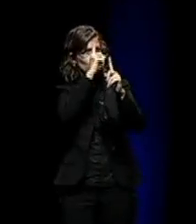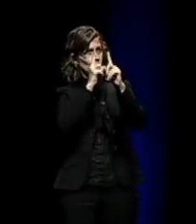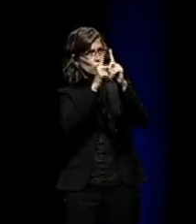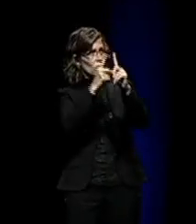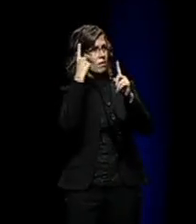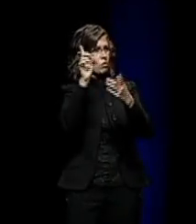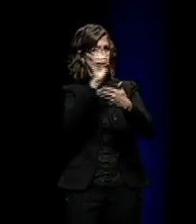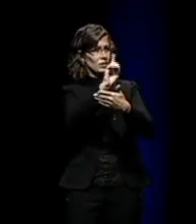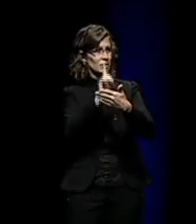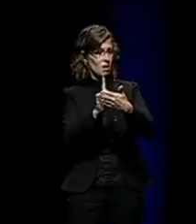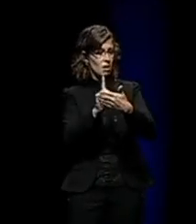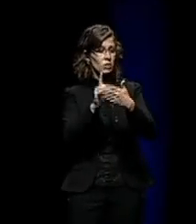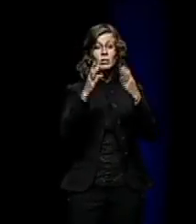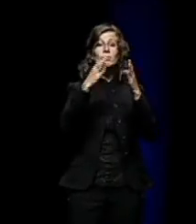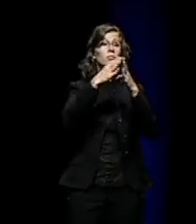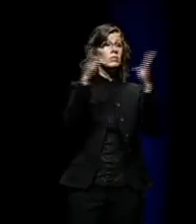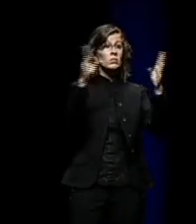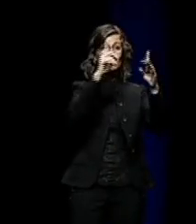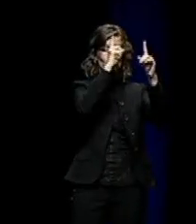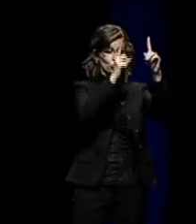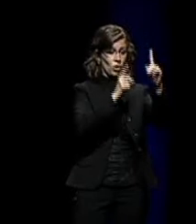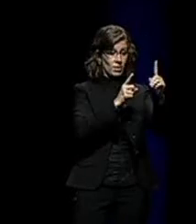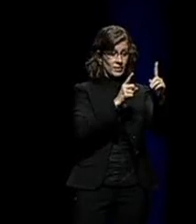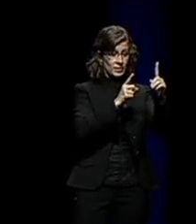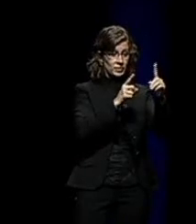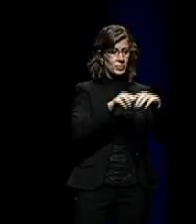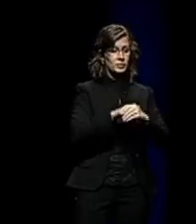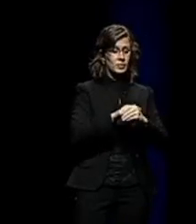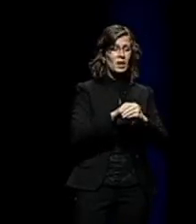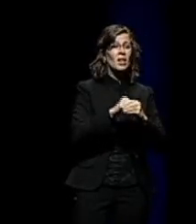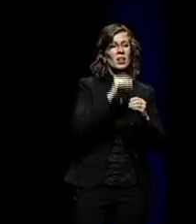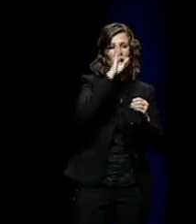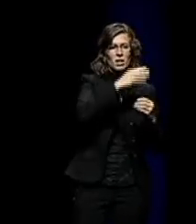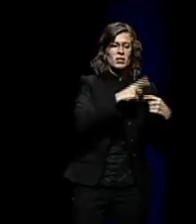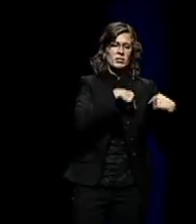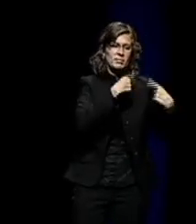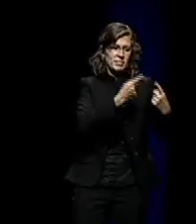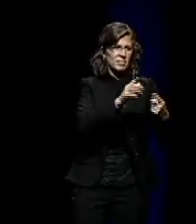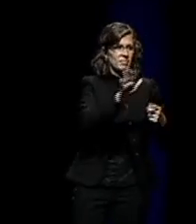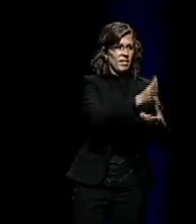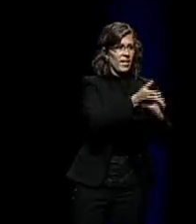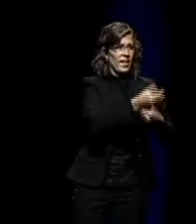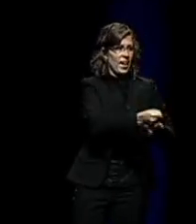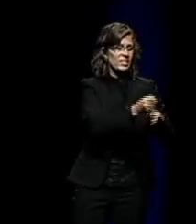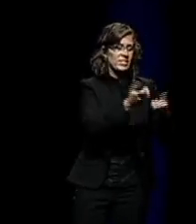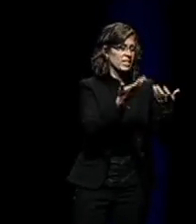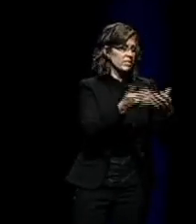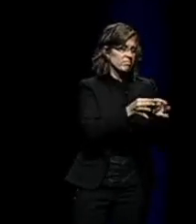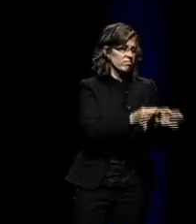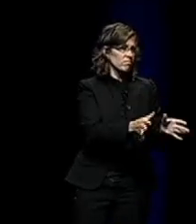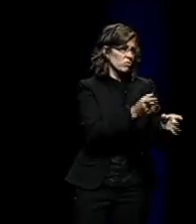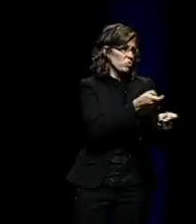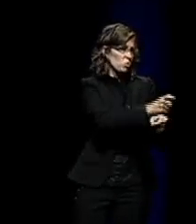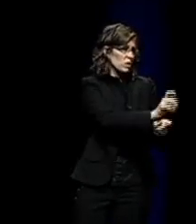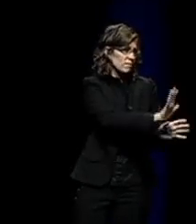repairing the confidence in the exam and the certification. If you don't have confidence, it's pretty much worthless. Okay? If